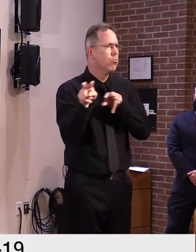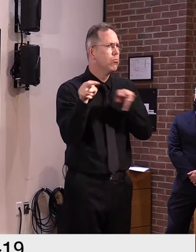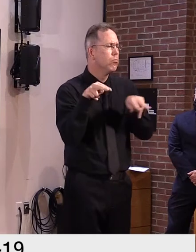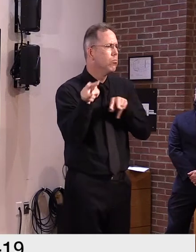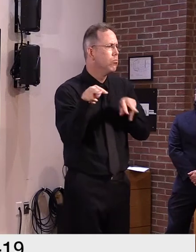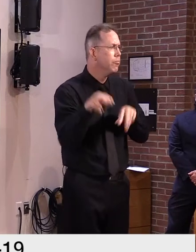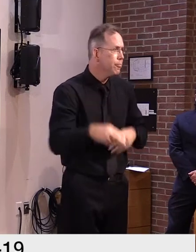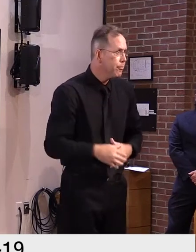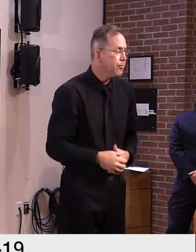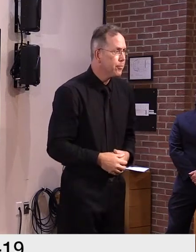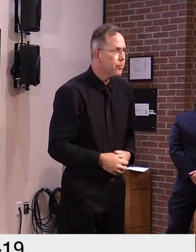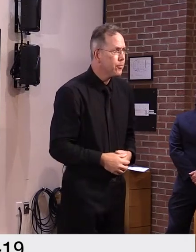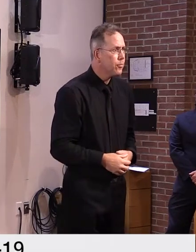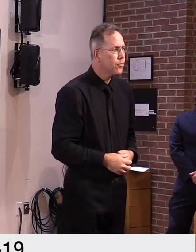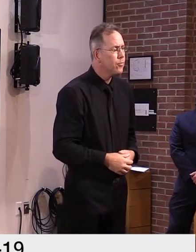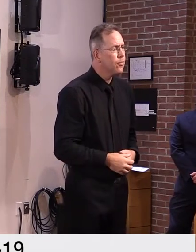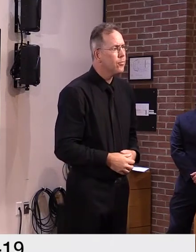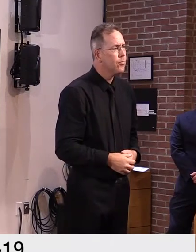Thank you very much.